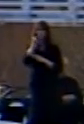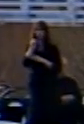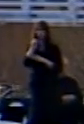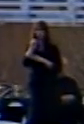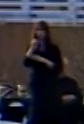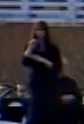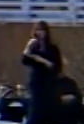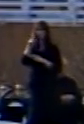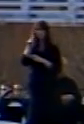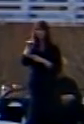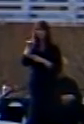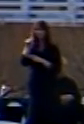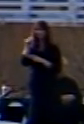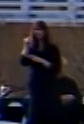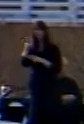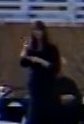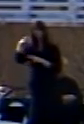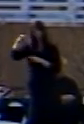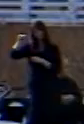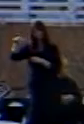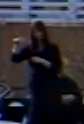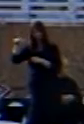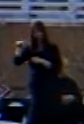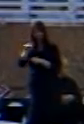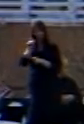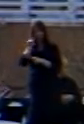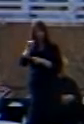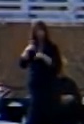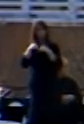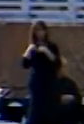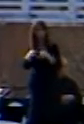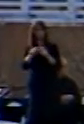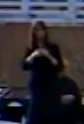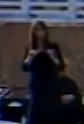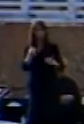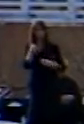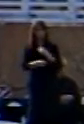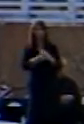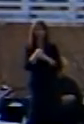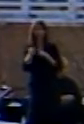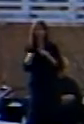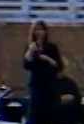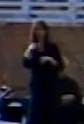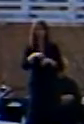Muhammad Ali Award. We're going to start it in perpetuity starting this year.